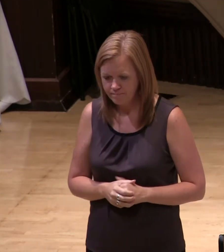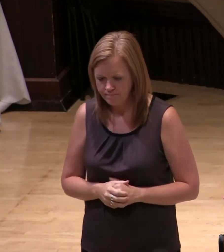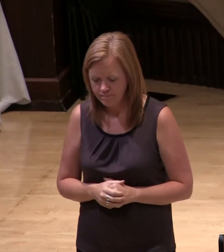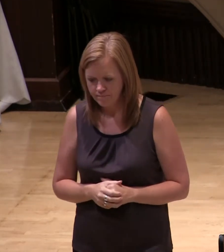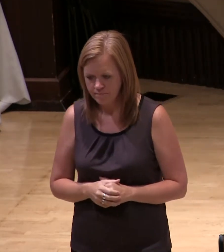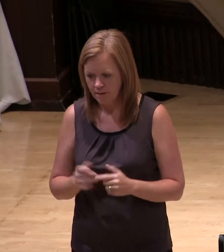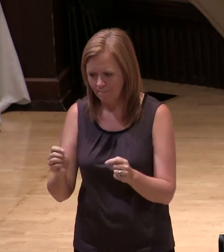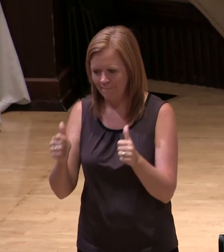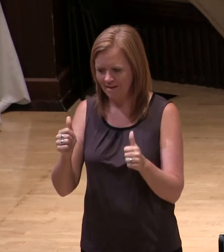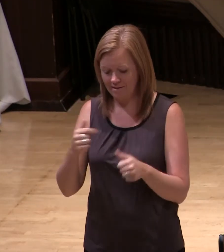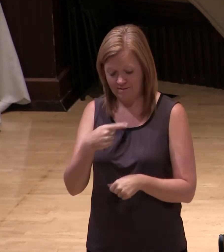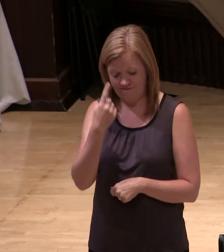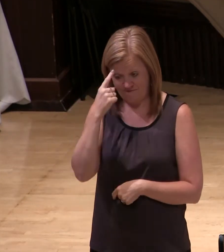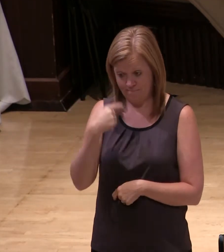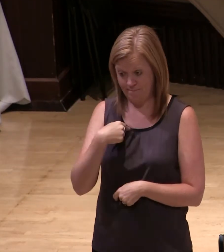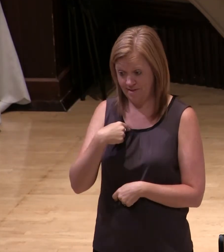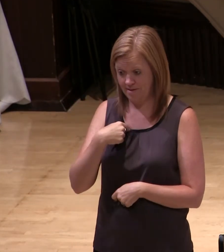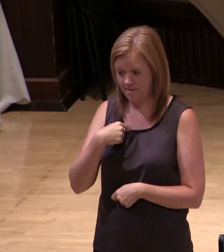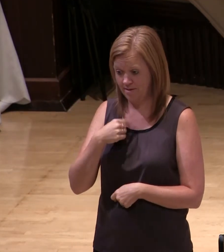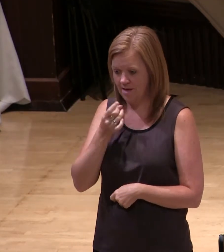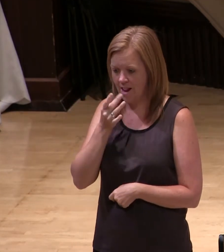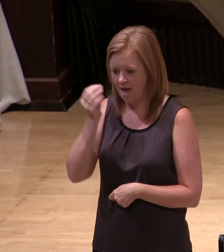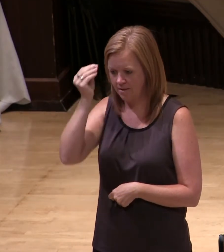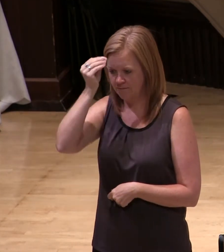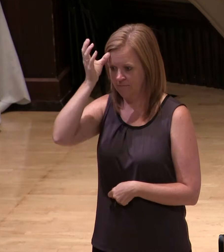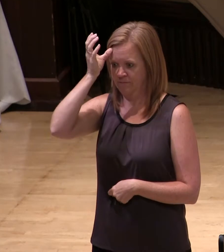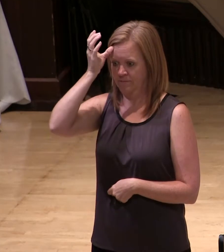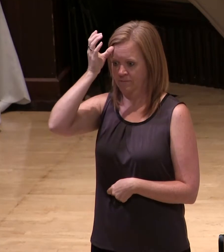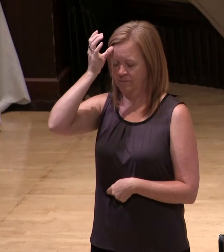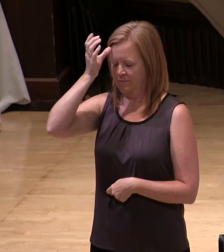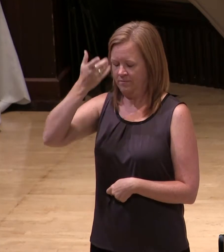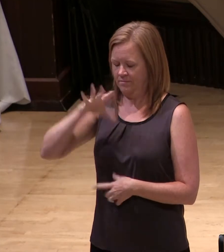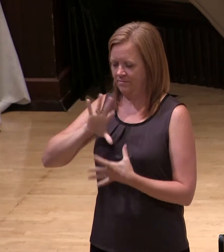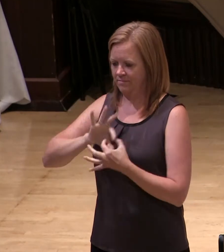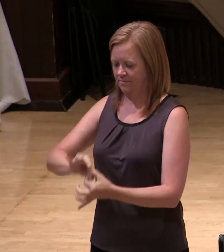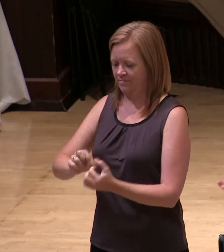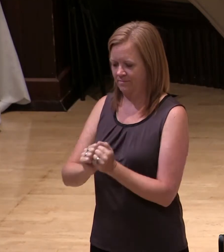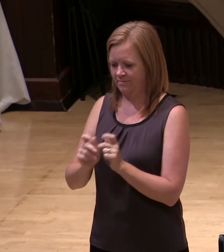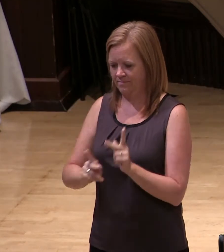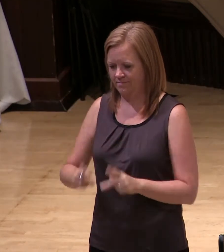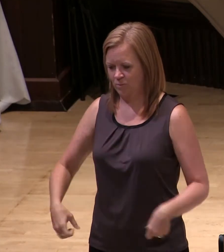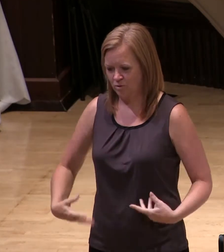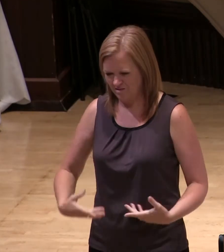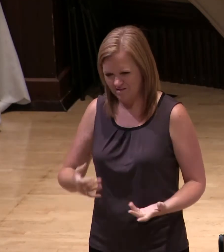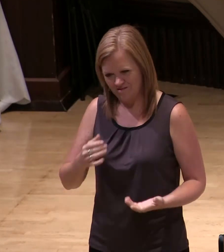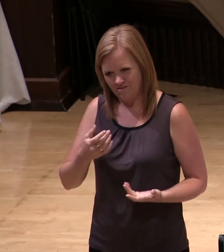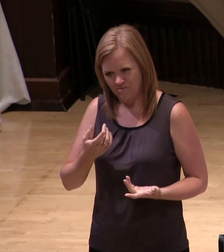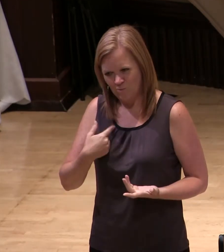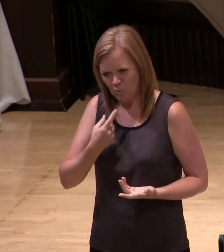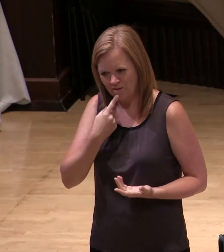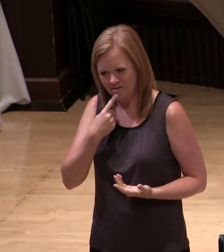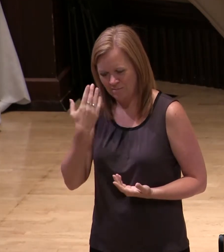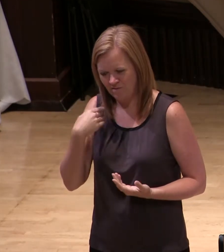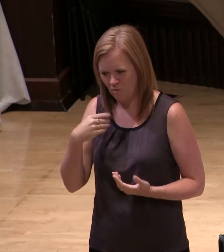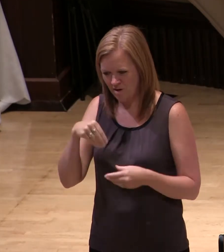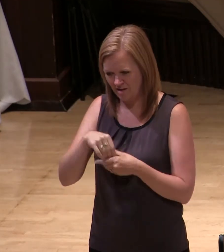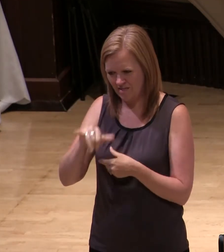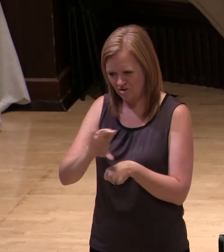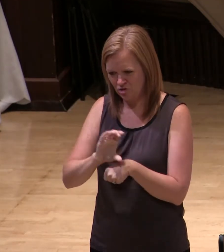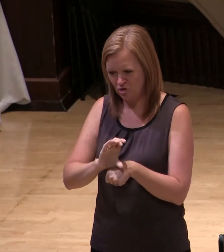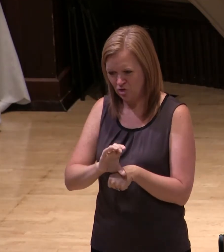And immediately the light went on, and we made the connection with people in wheelchairs, because basically what we were saying in that church that was not